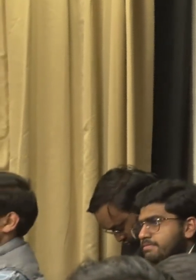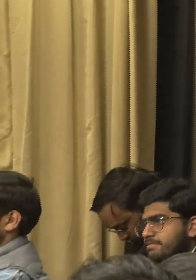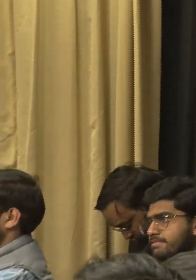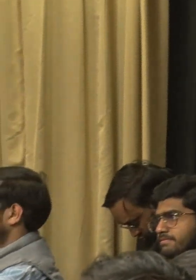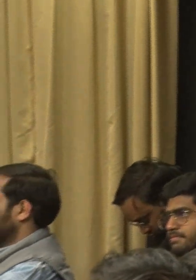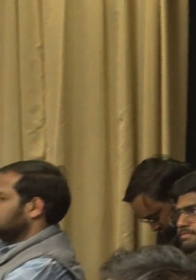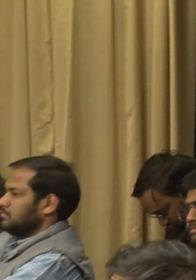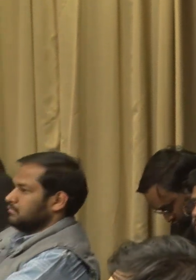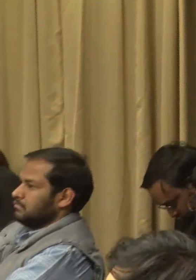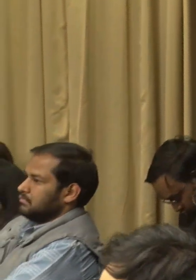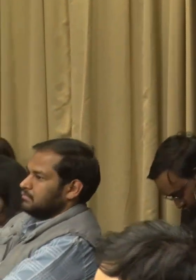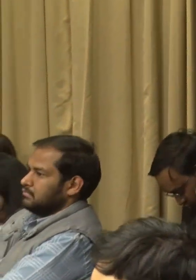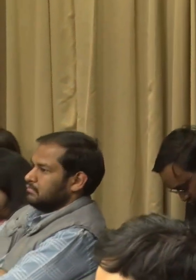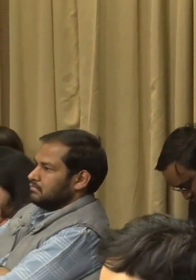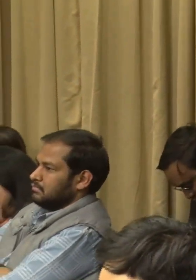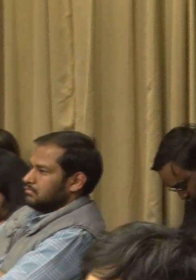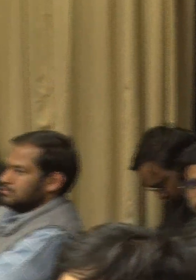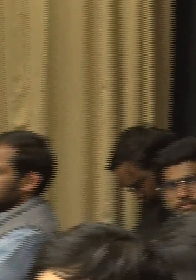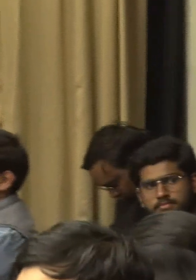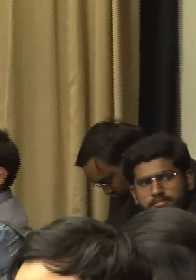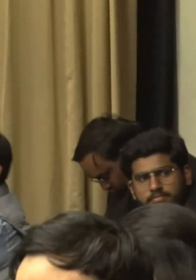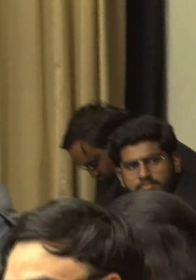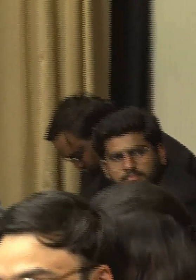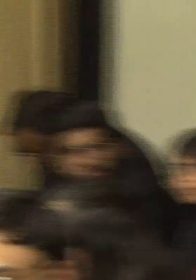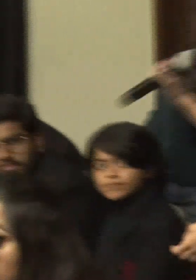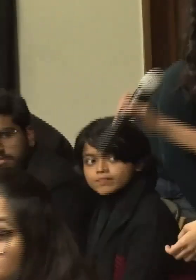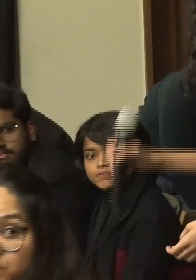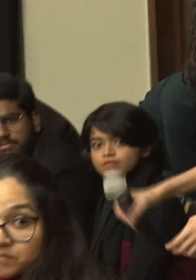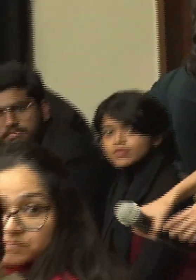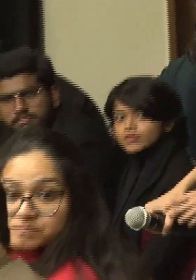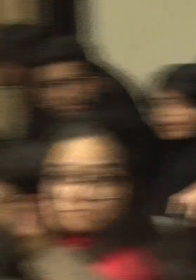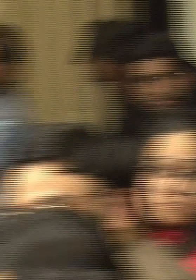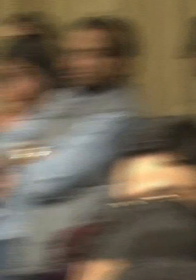We'll take one more and the lady here had a question. Yeah.